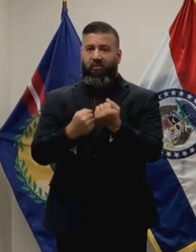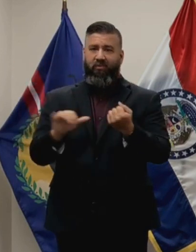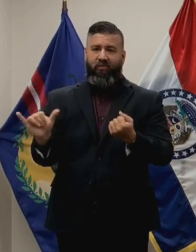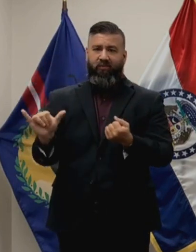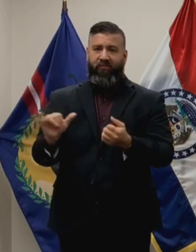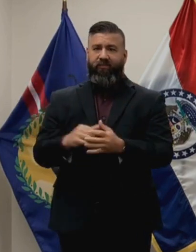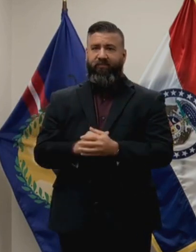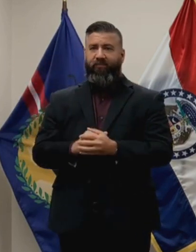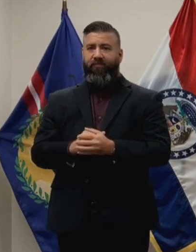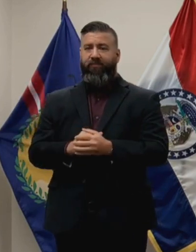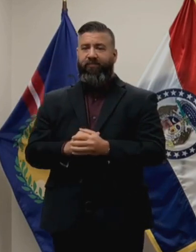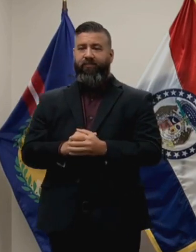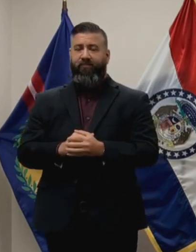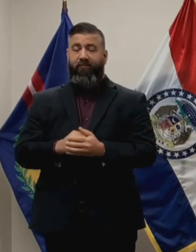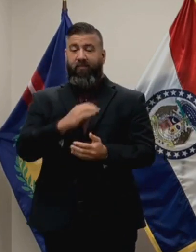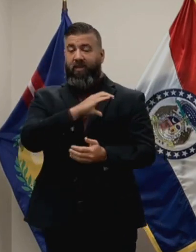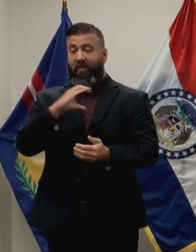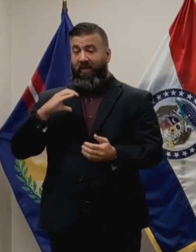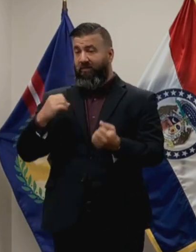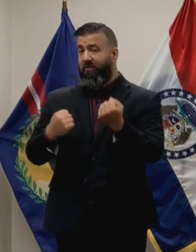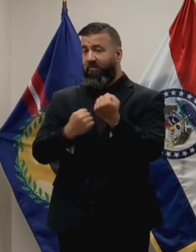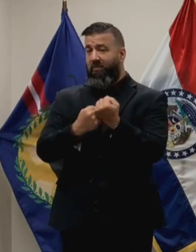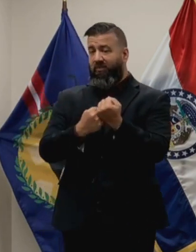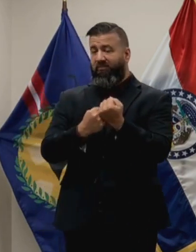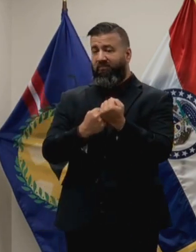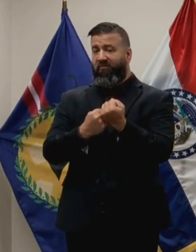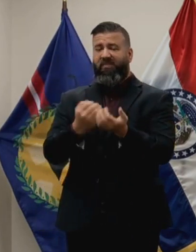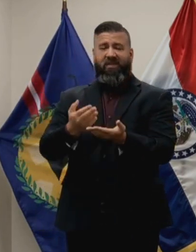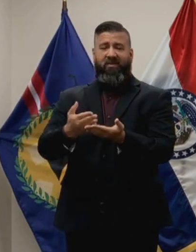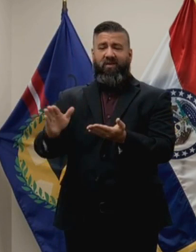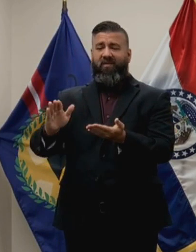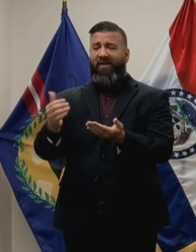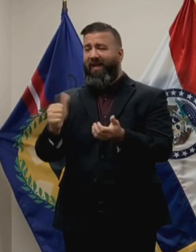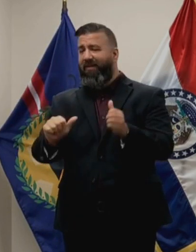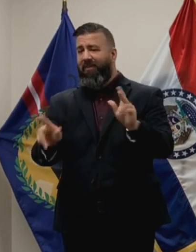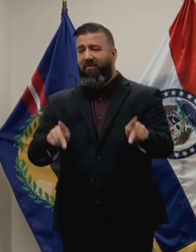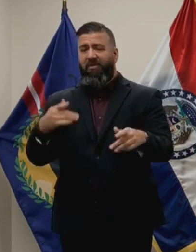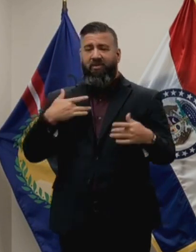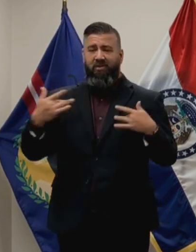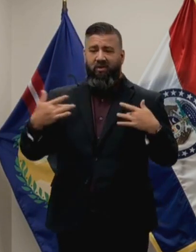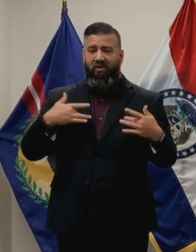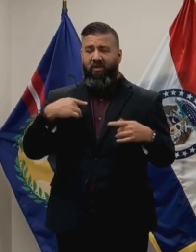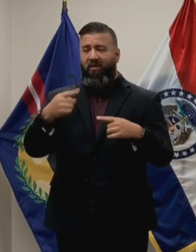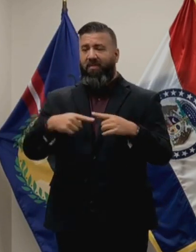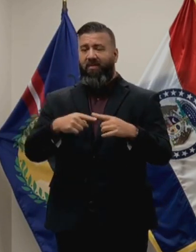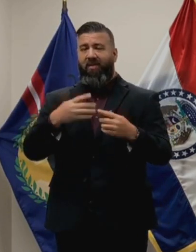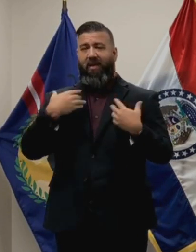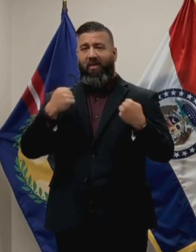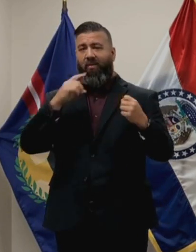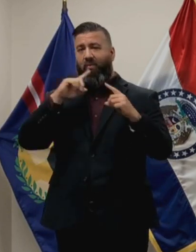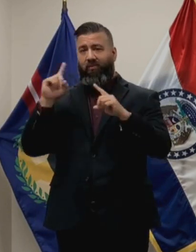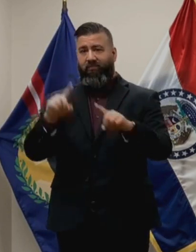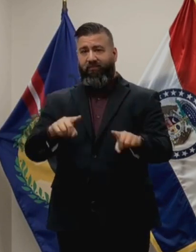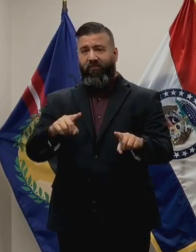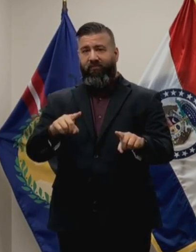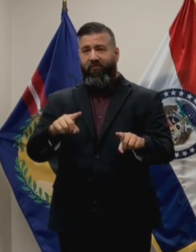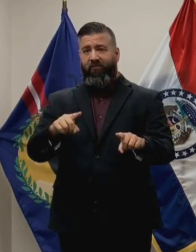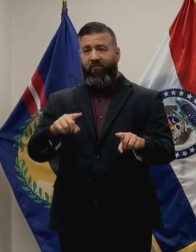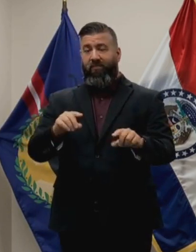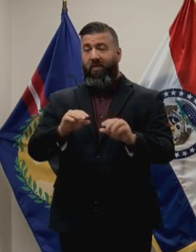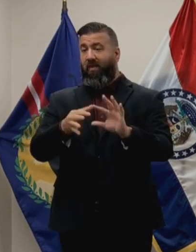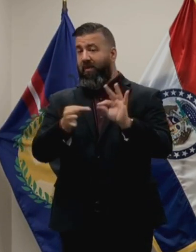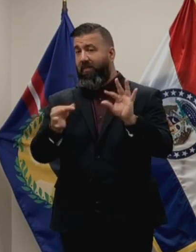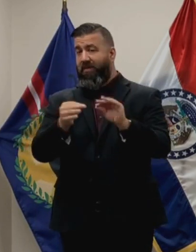backing removes any lingering confusion about the status of the county's public health order on masks. The message is clear: wear your